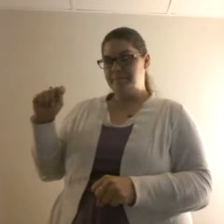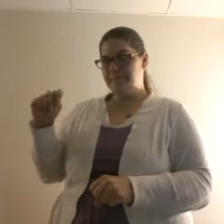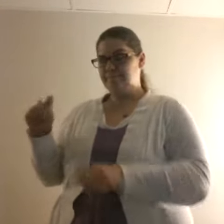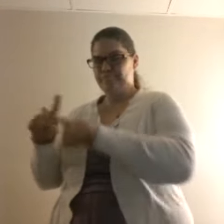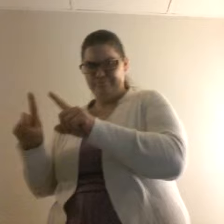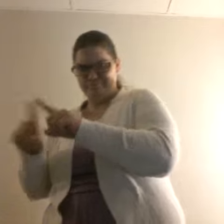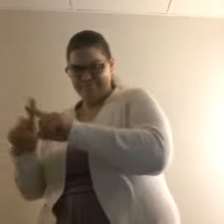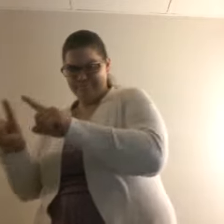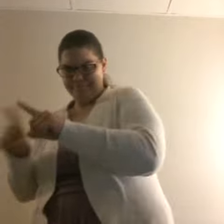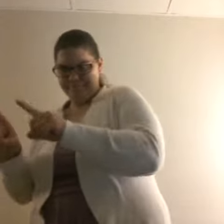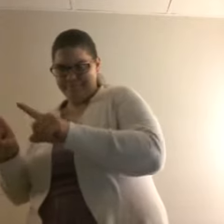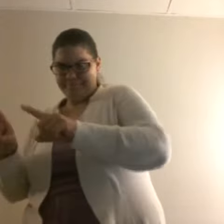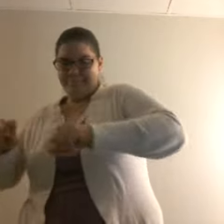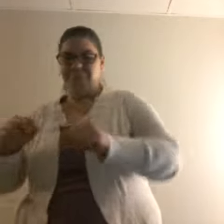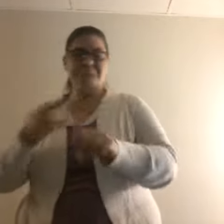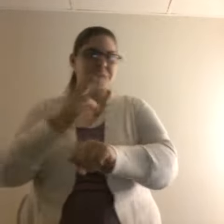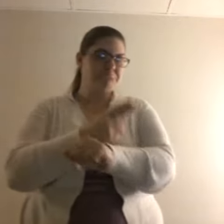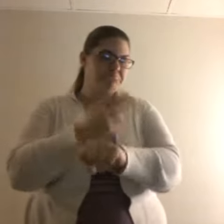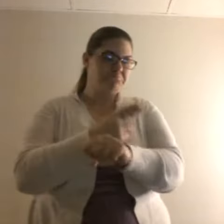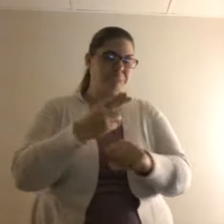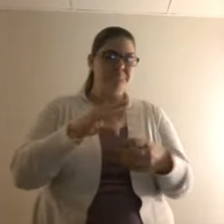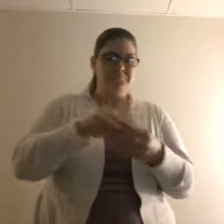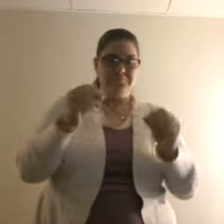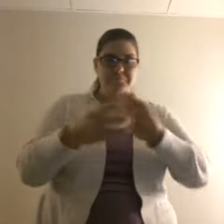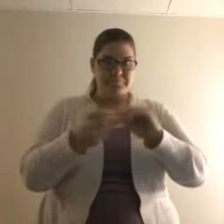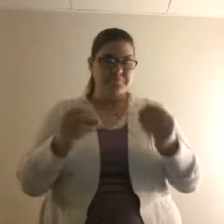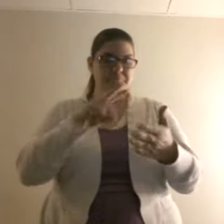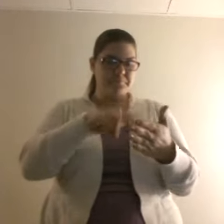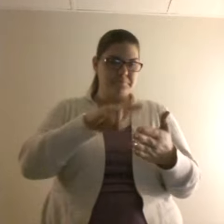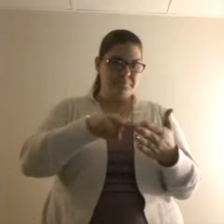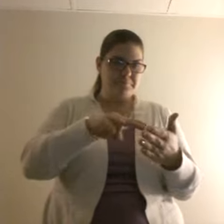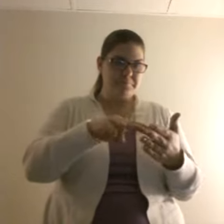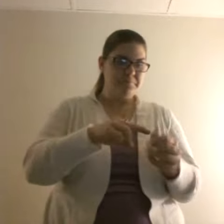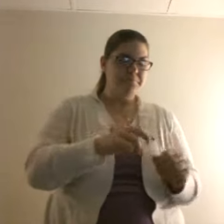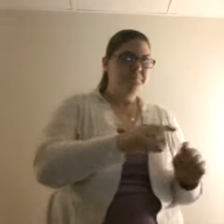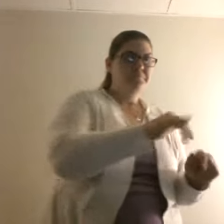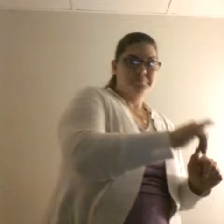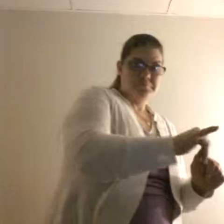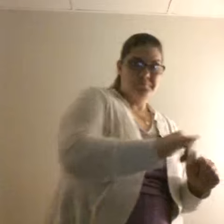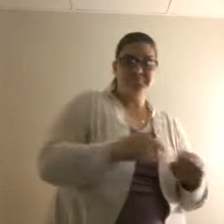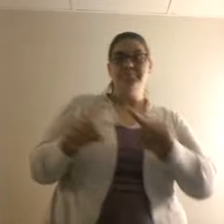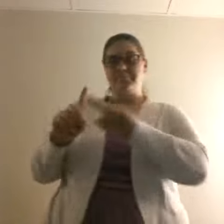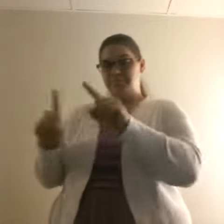of the stories that we've been reading, and we're going to compare and contrast the sun and the moon. Okay, so let's remind ourselves. When